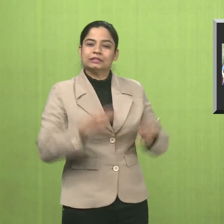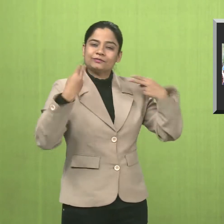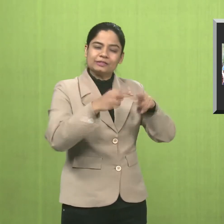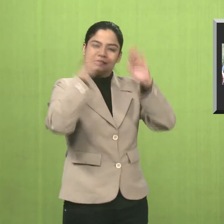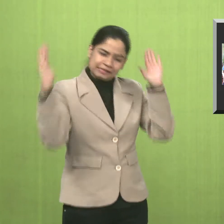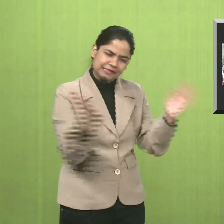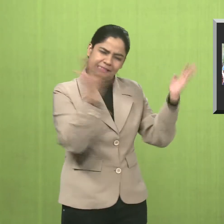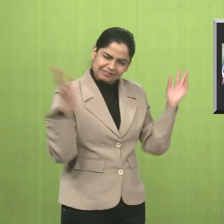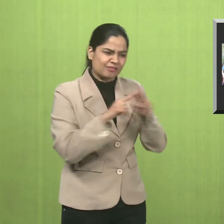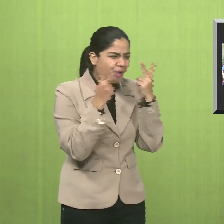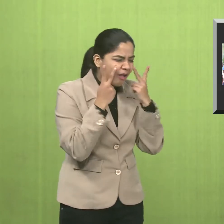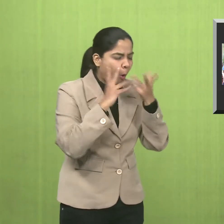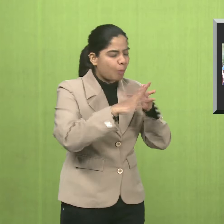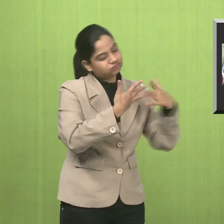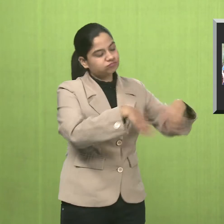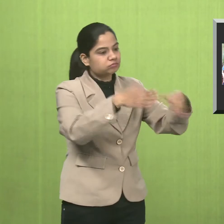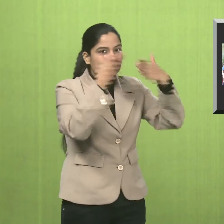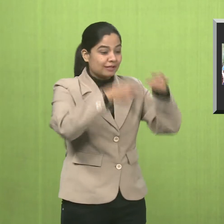and they can let their girls go to school.